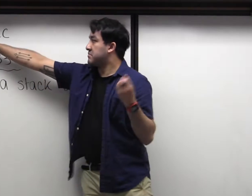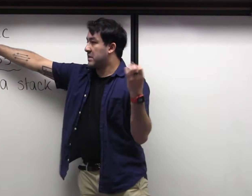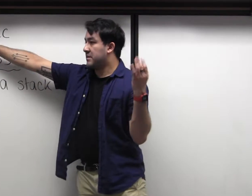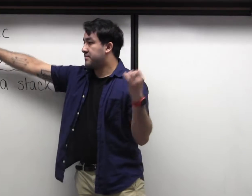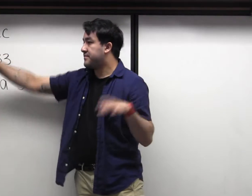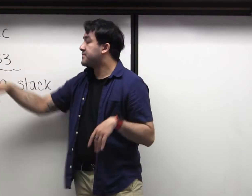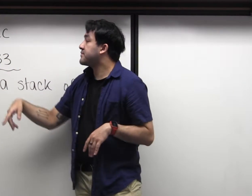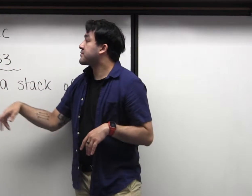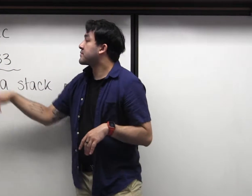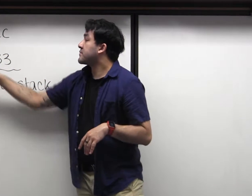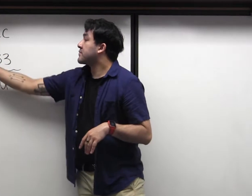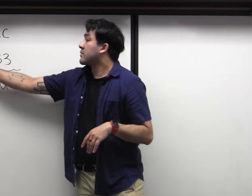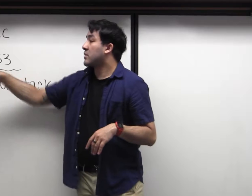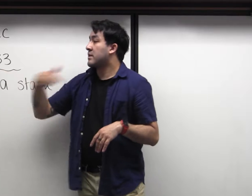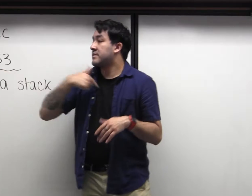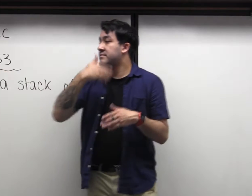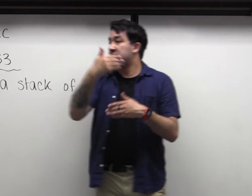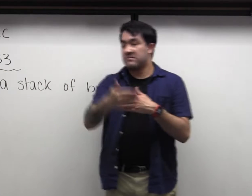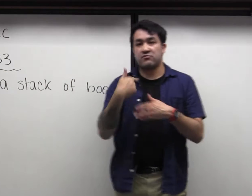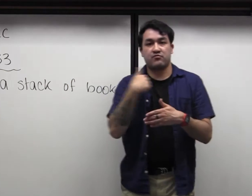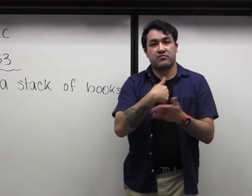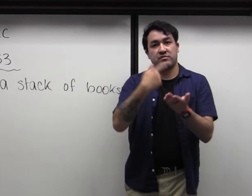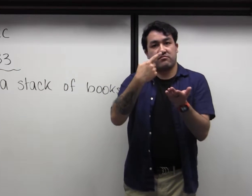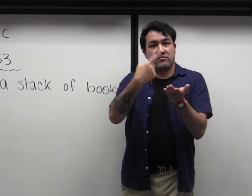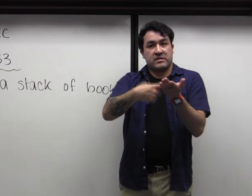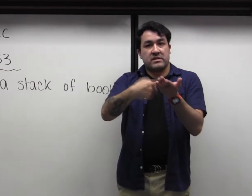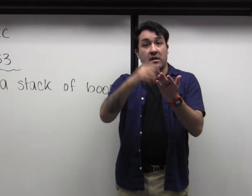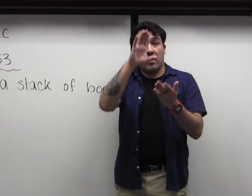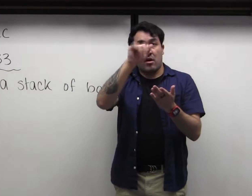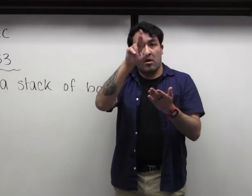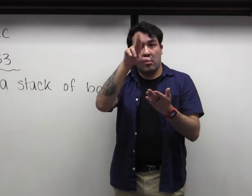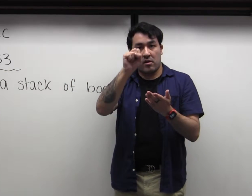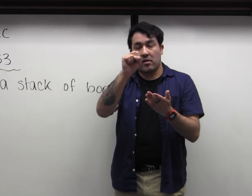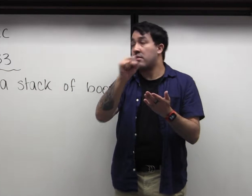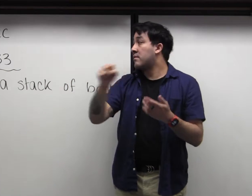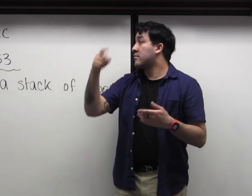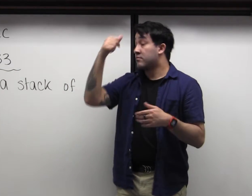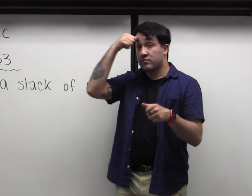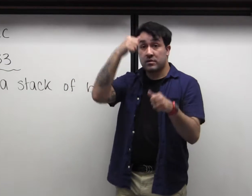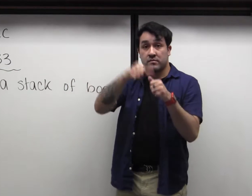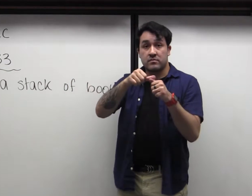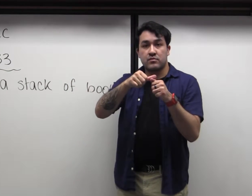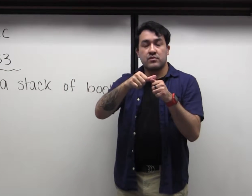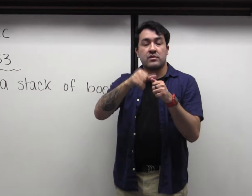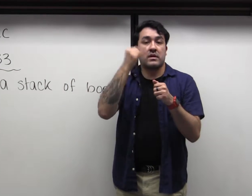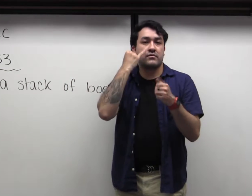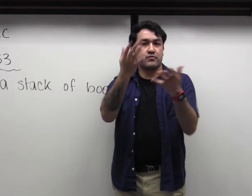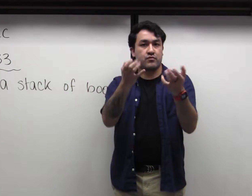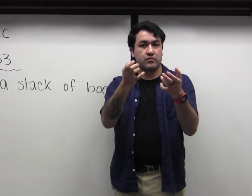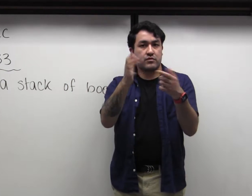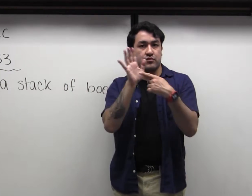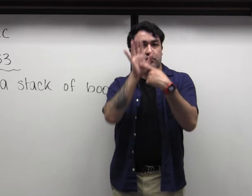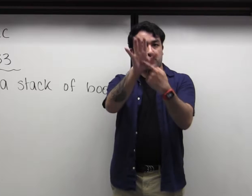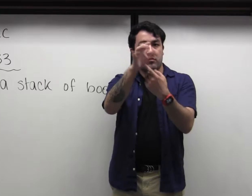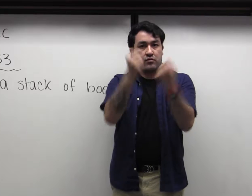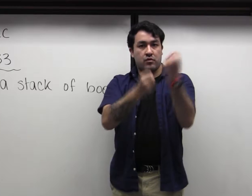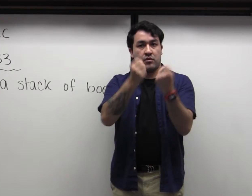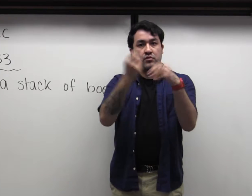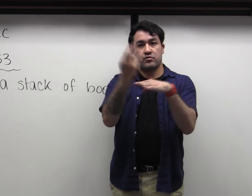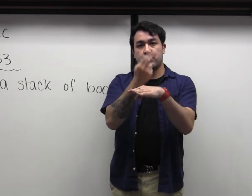that. So classifier CC for many different flowers. In the second video, we talked about cars, and remember, no matter what, if you are